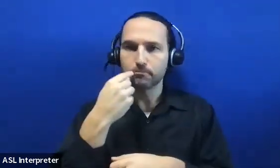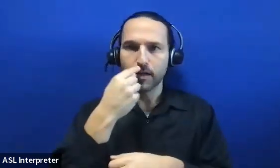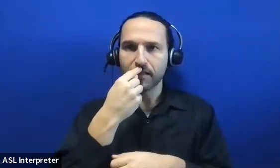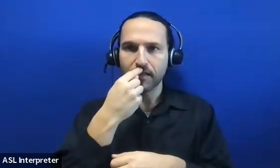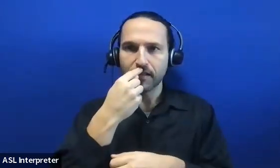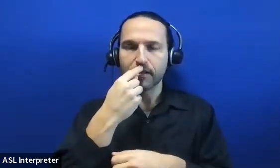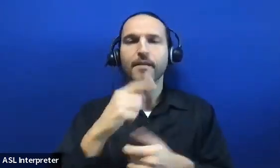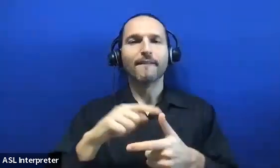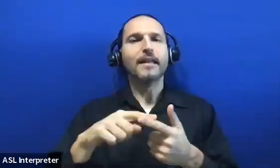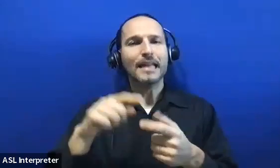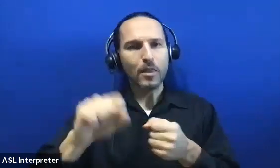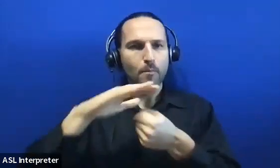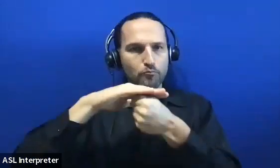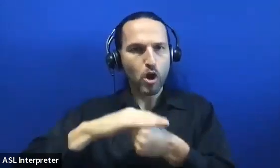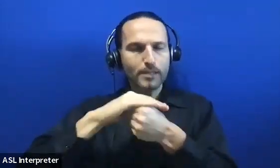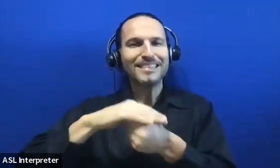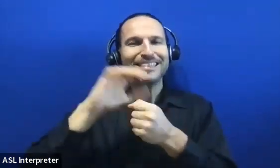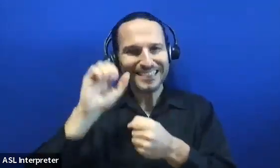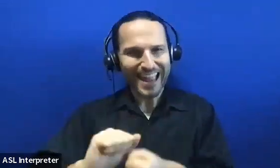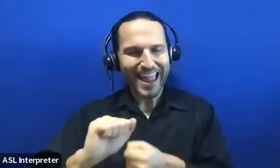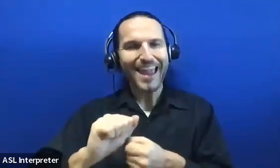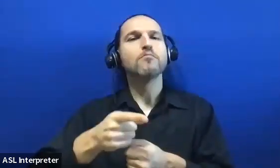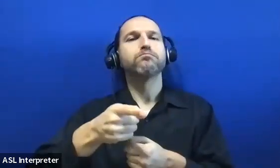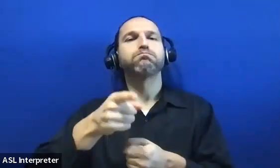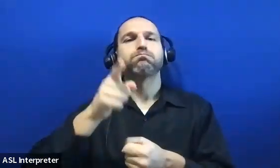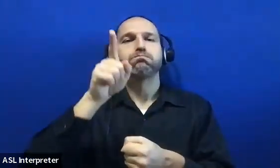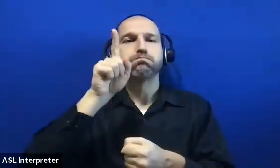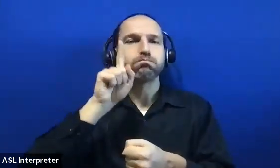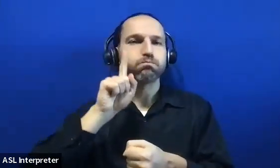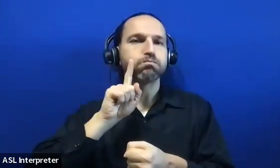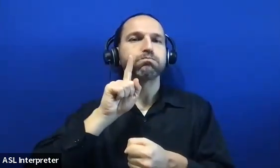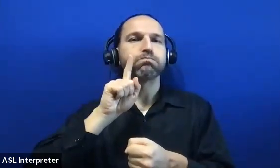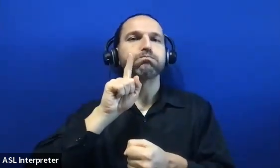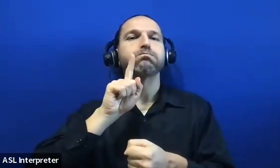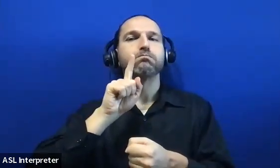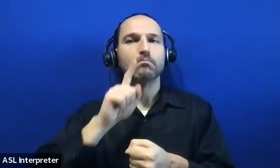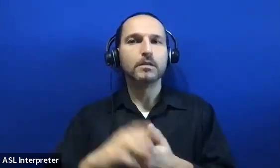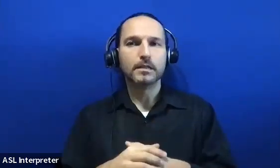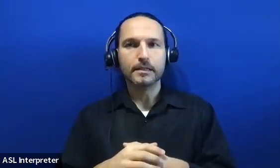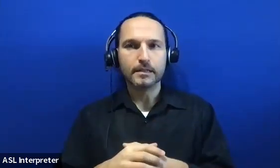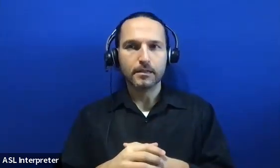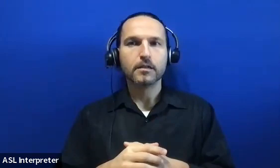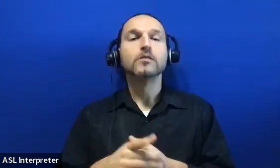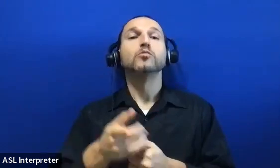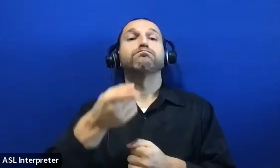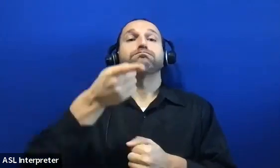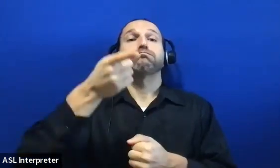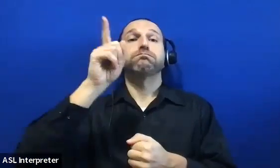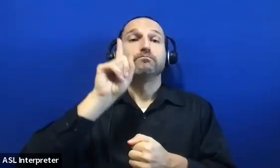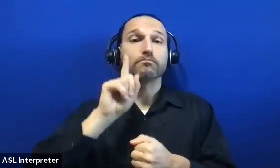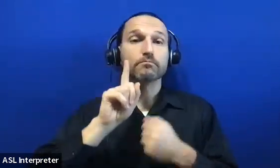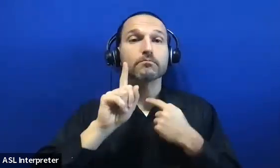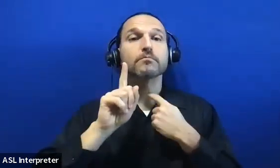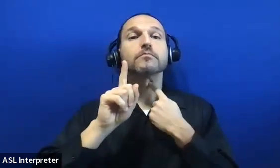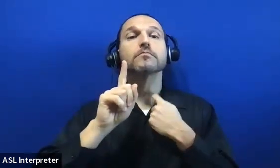to build up pressure and help push that food down towards the stomach. When we swallow and trigger